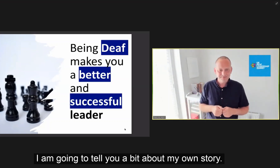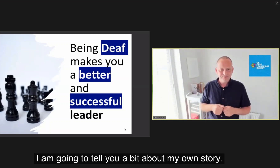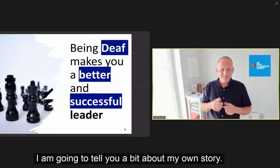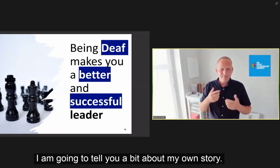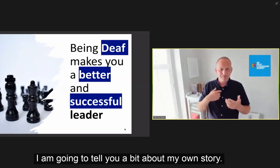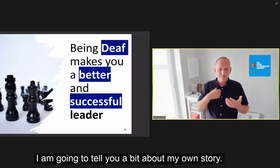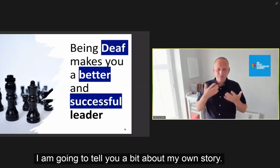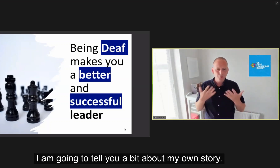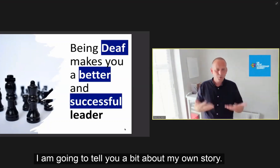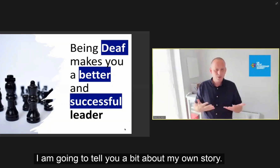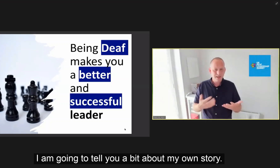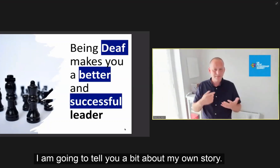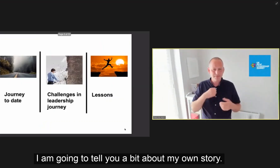a bit about my own story.